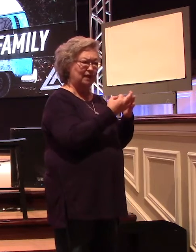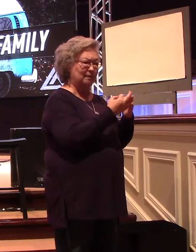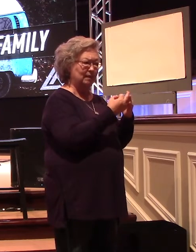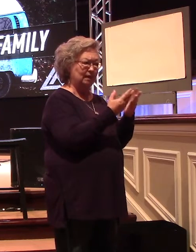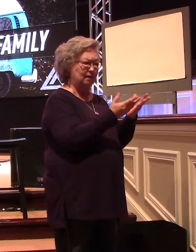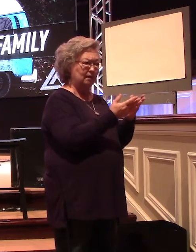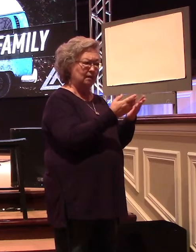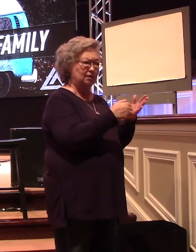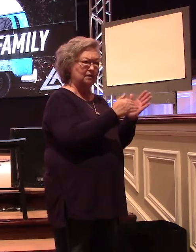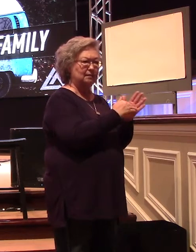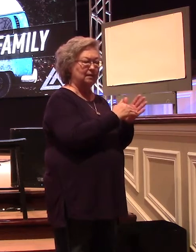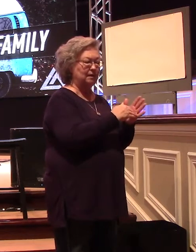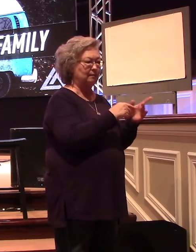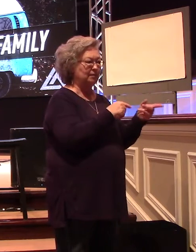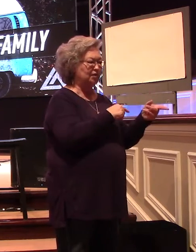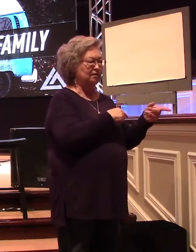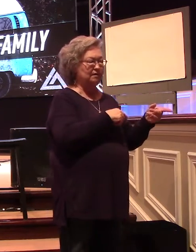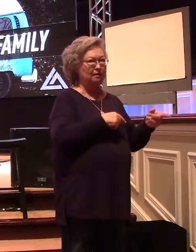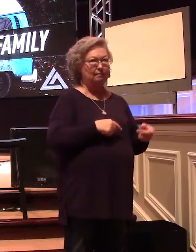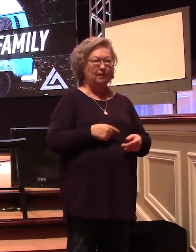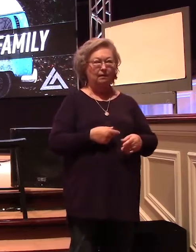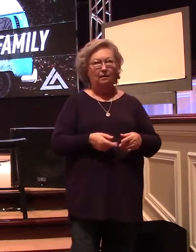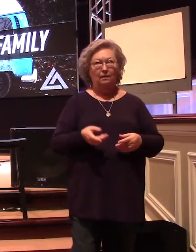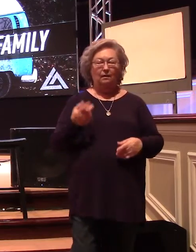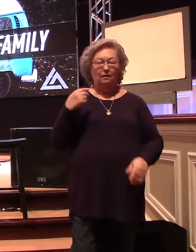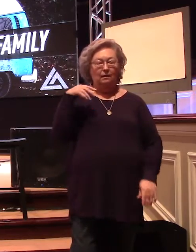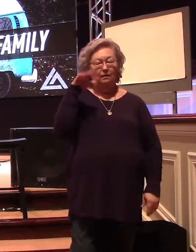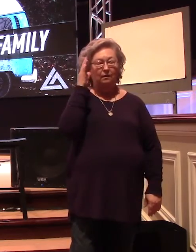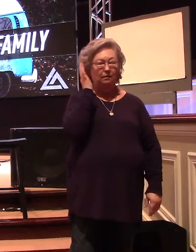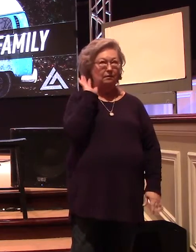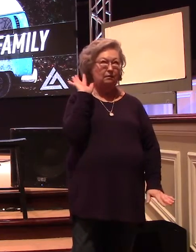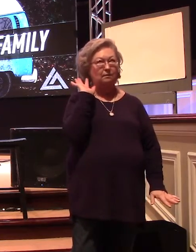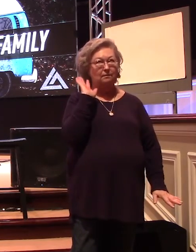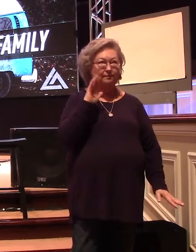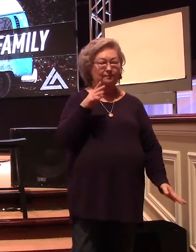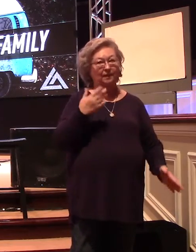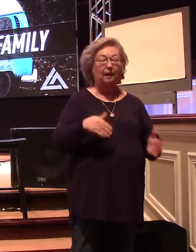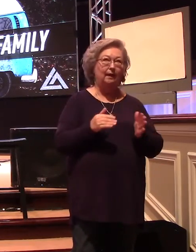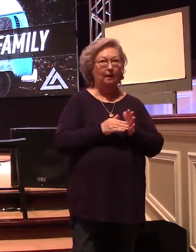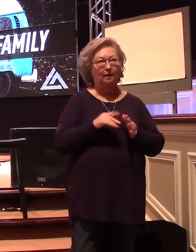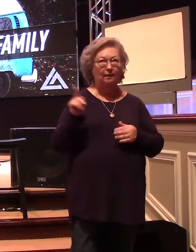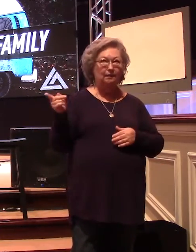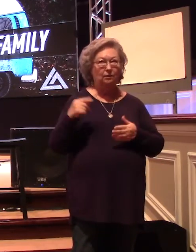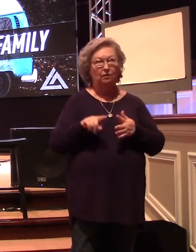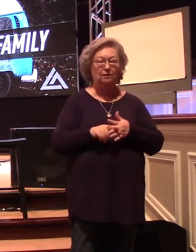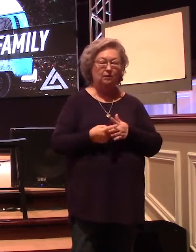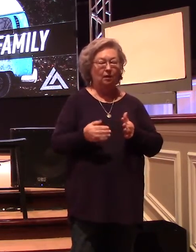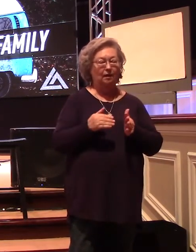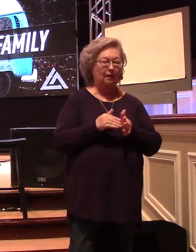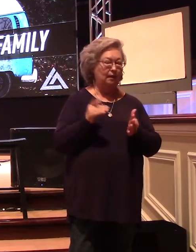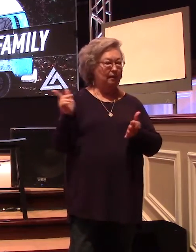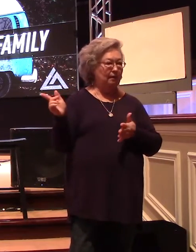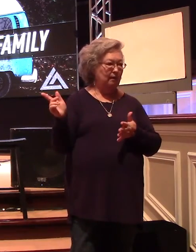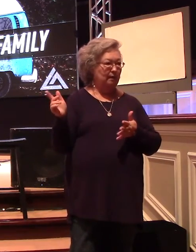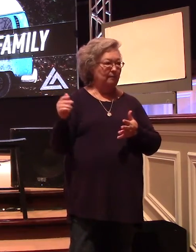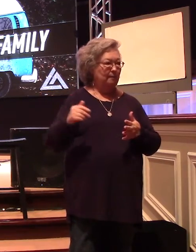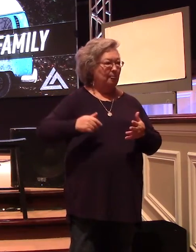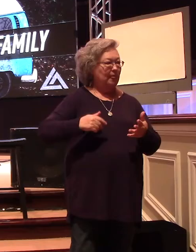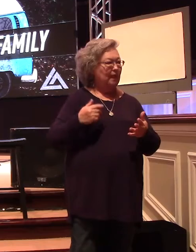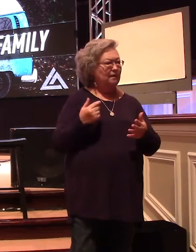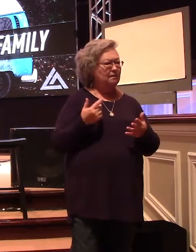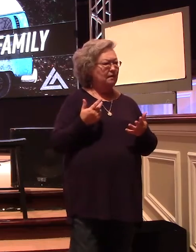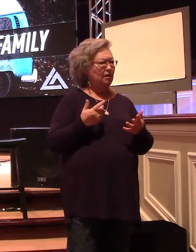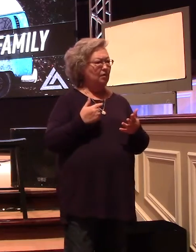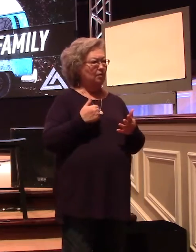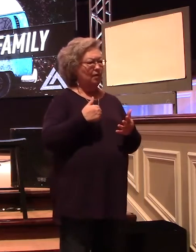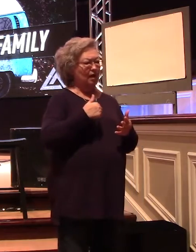and go, here we go again. You know? I remember one time sharing that with Lori, just out of, you know, frustration